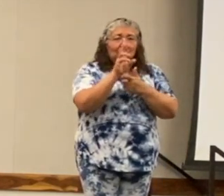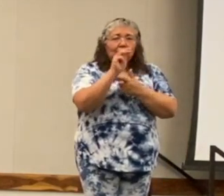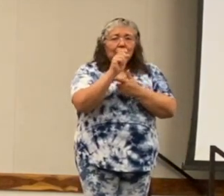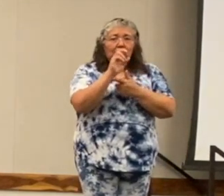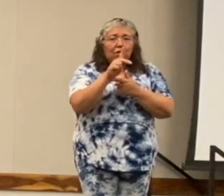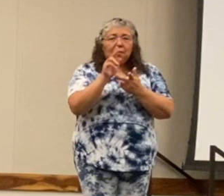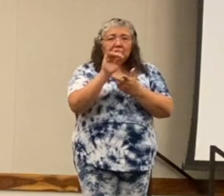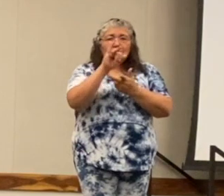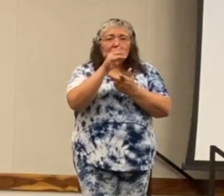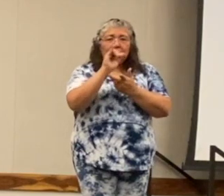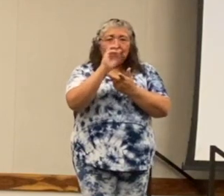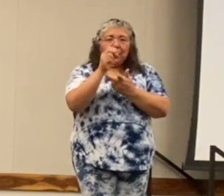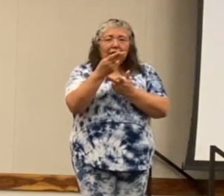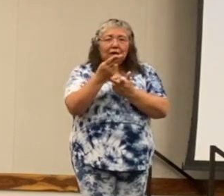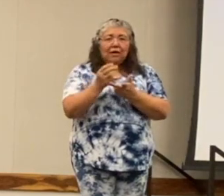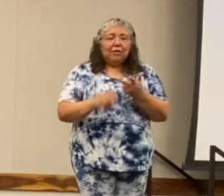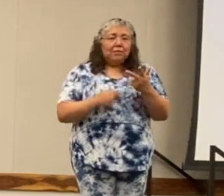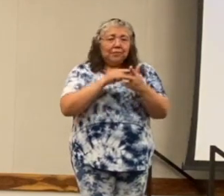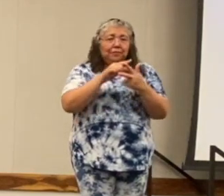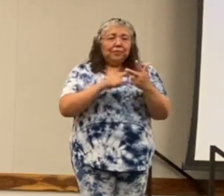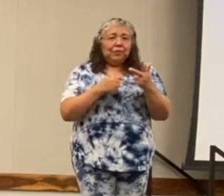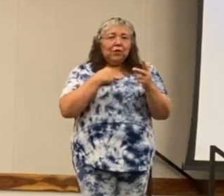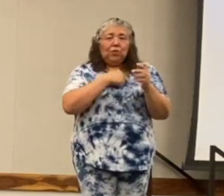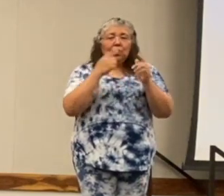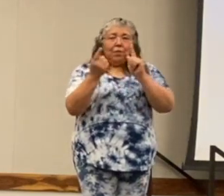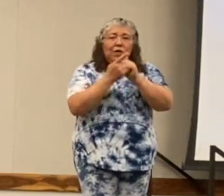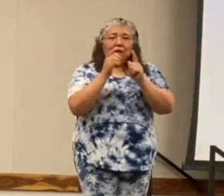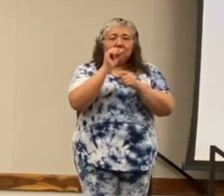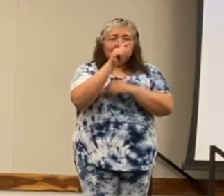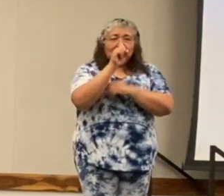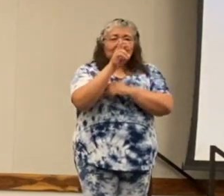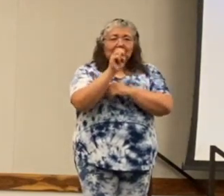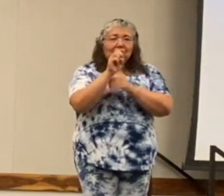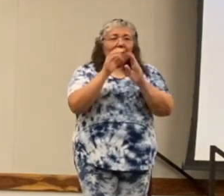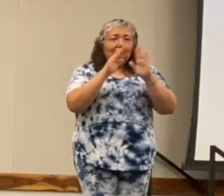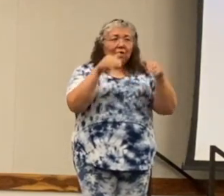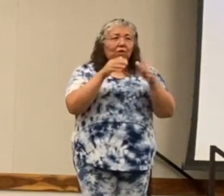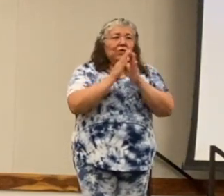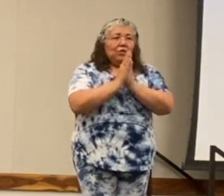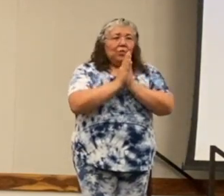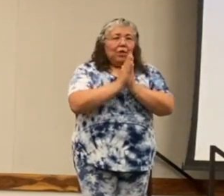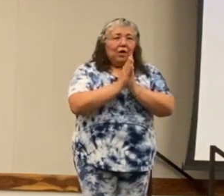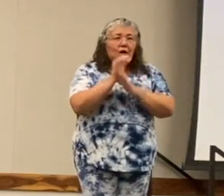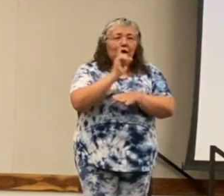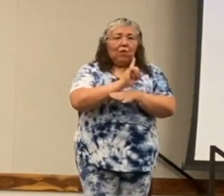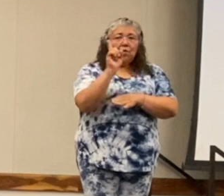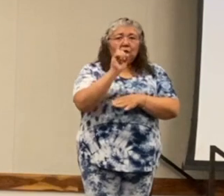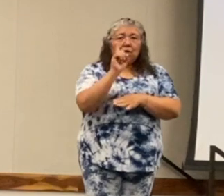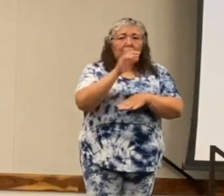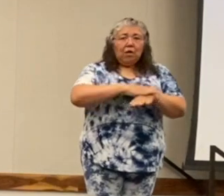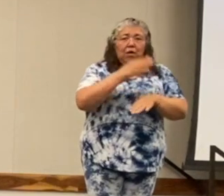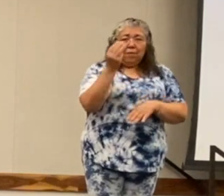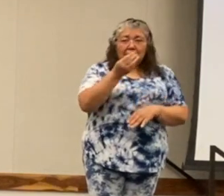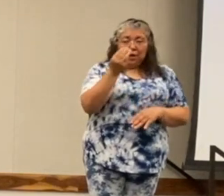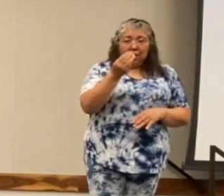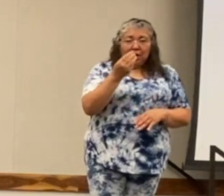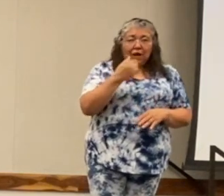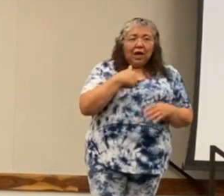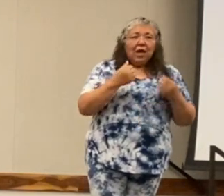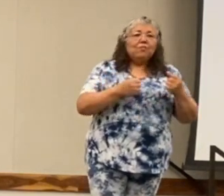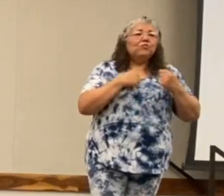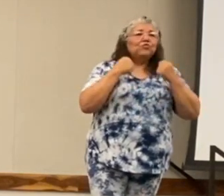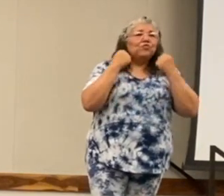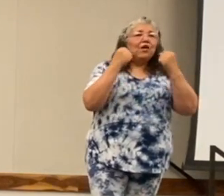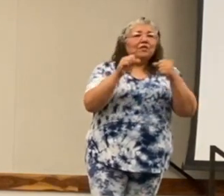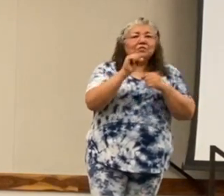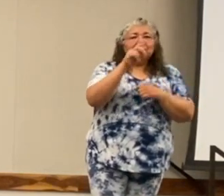and Jeremiah. And we always met at Steve's house to pray. 1 o'clock on a Monday. As I'm driving to